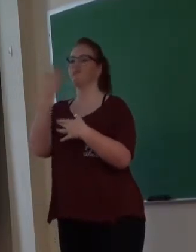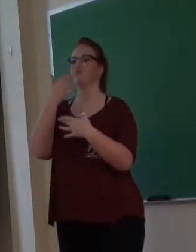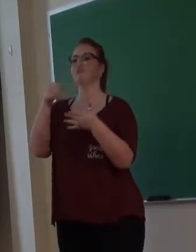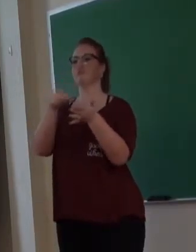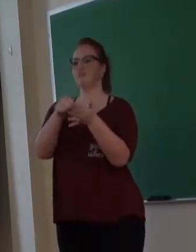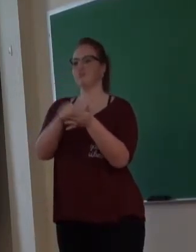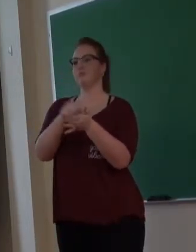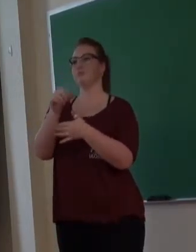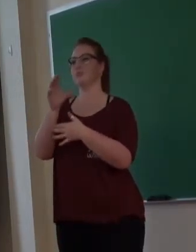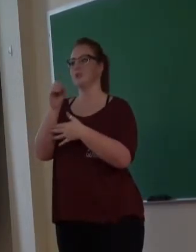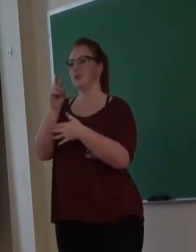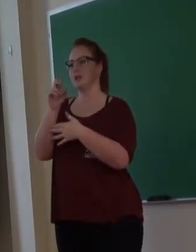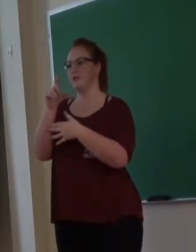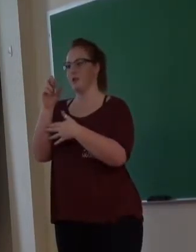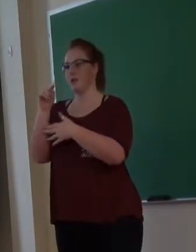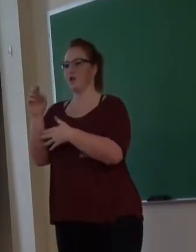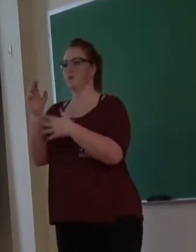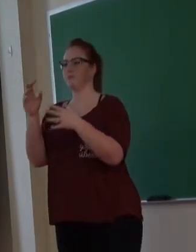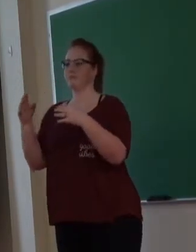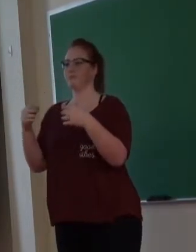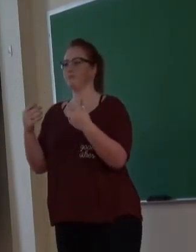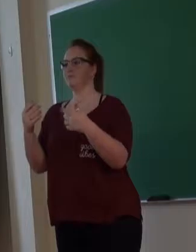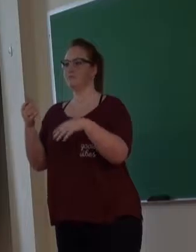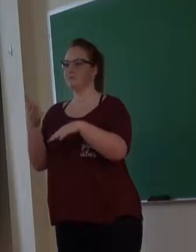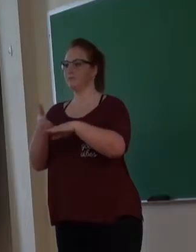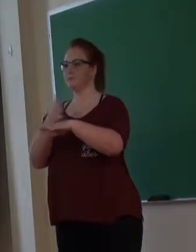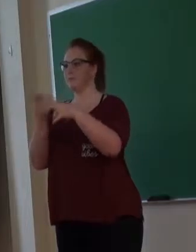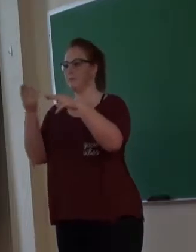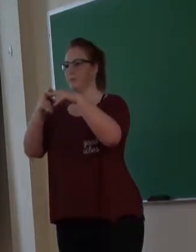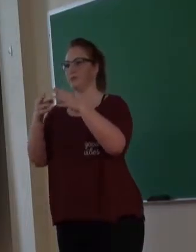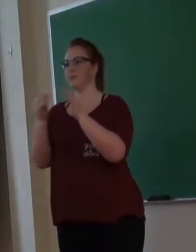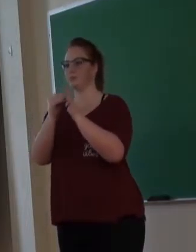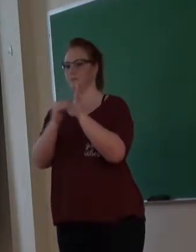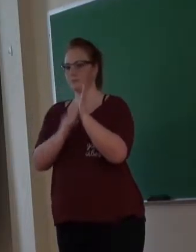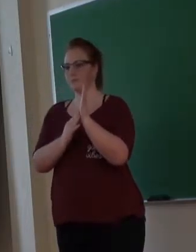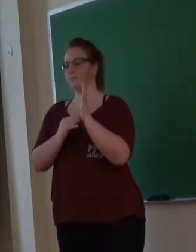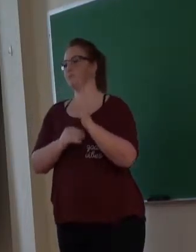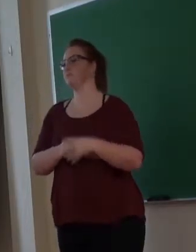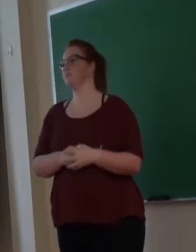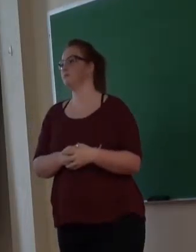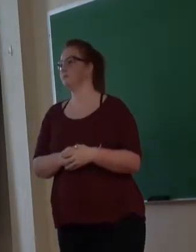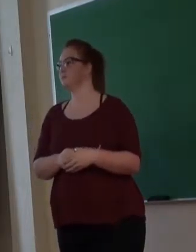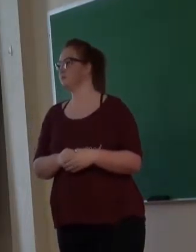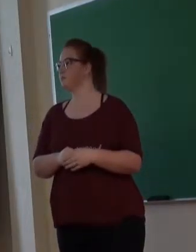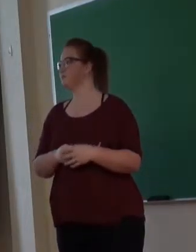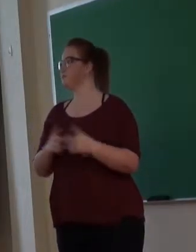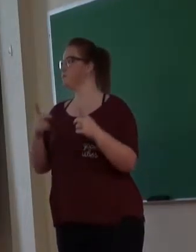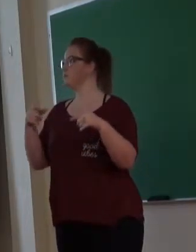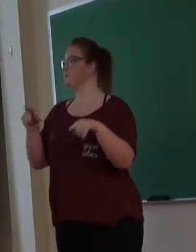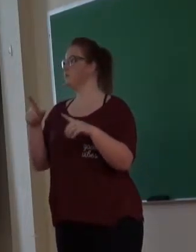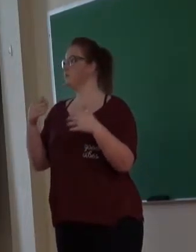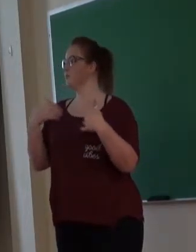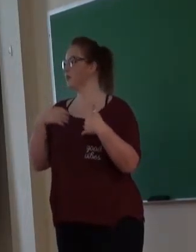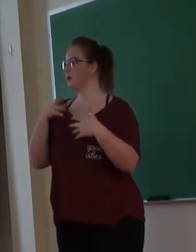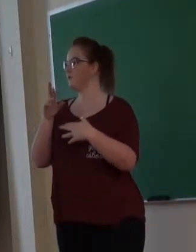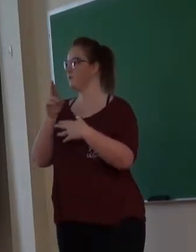a resume? I know some of you do because I've seen them, okay? Those of you who have a resume, I am